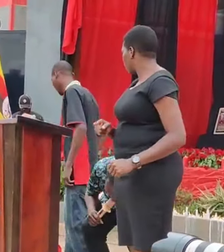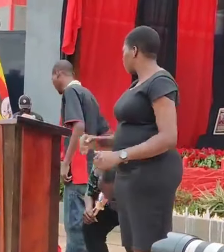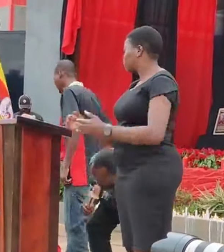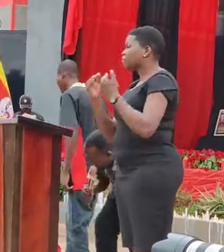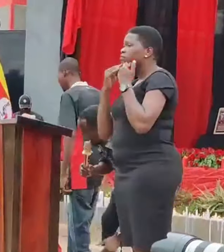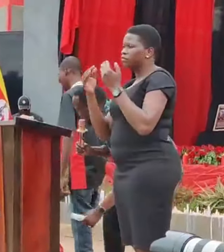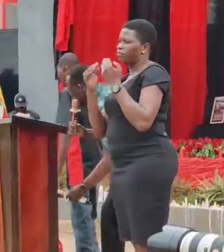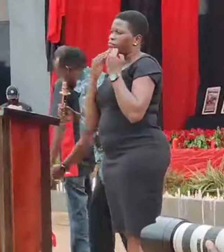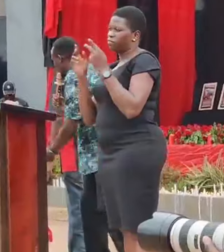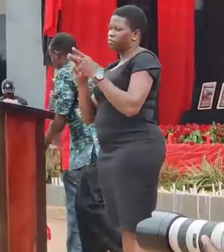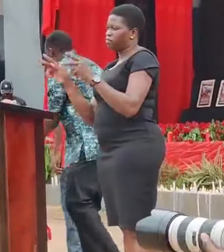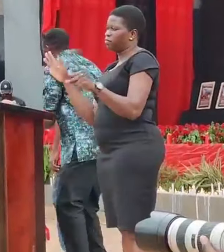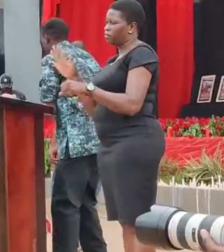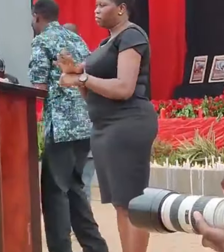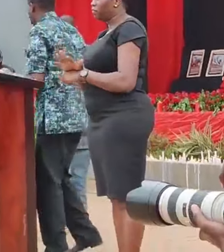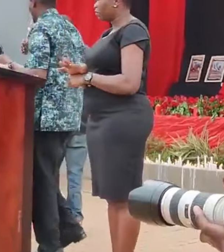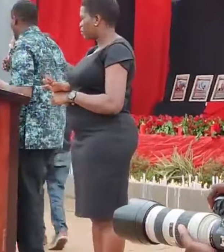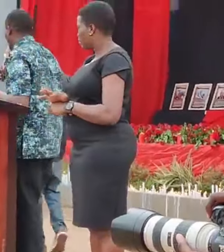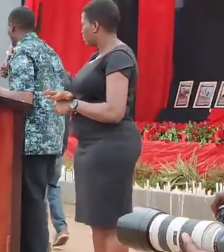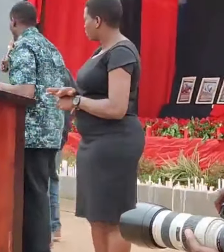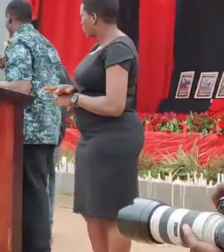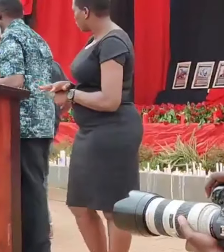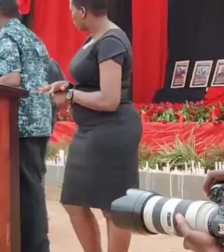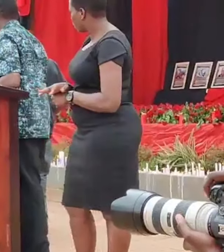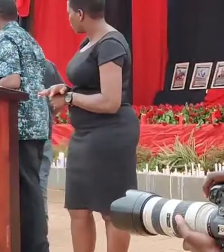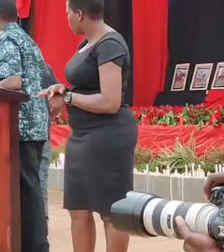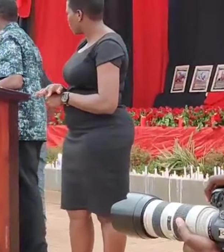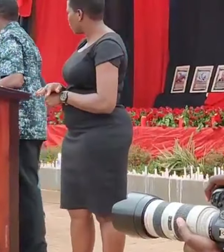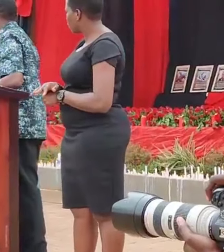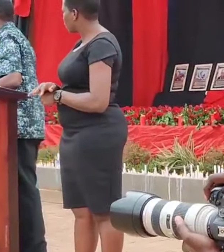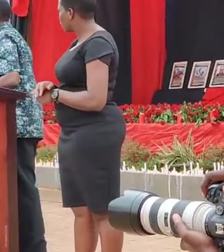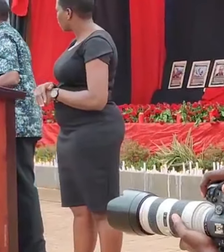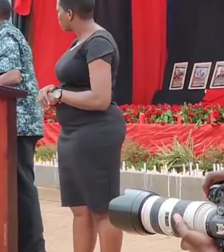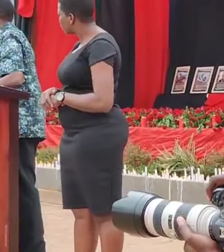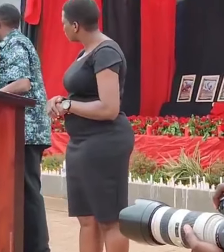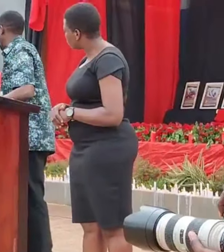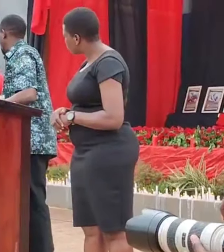nobale nyo nobalira eddala iweyemerera jasibegere mainamu